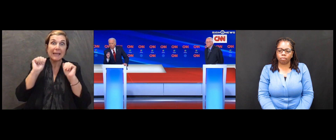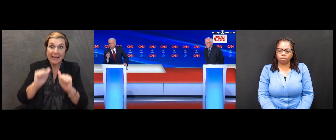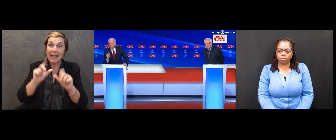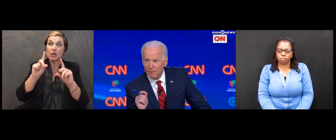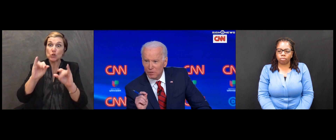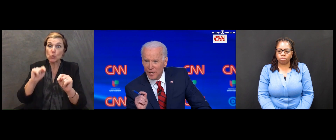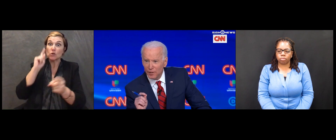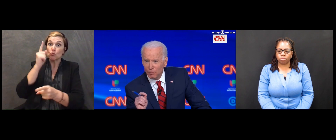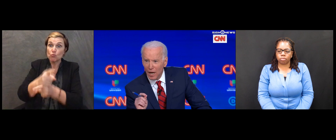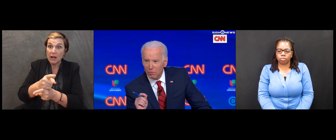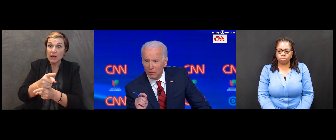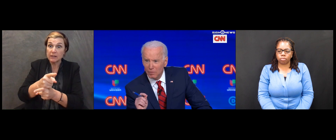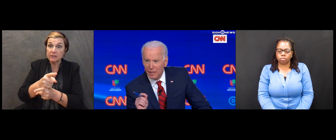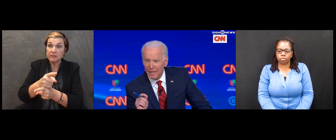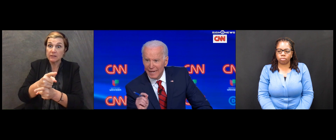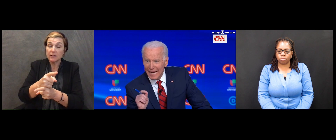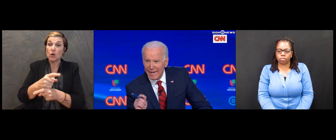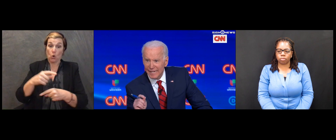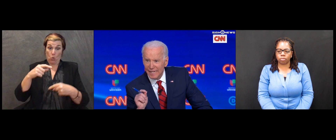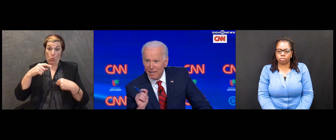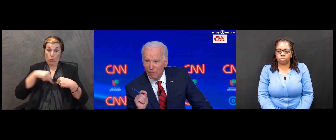We're 15% of the problem.